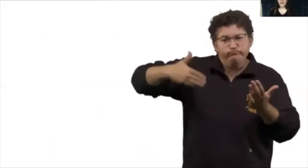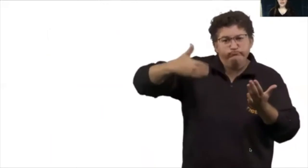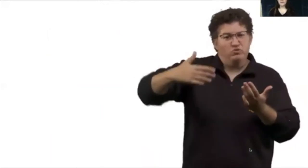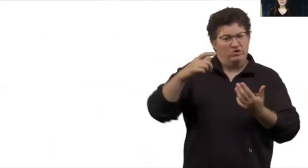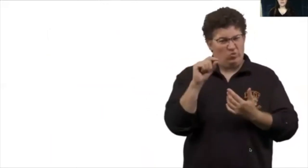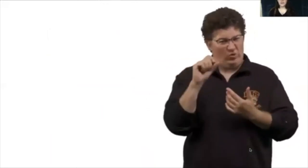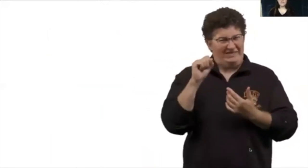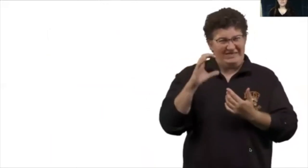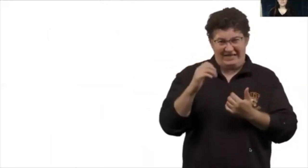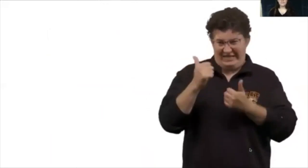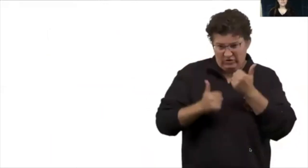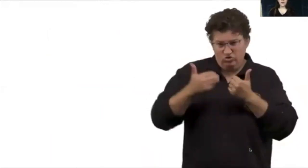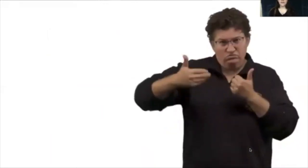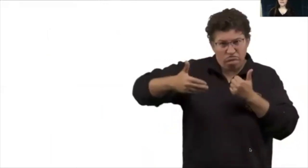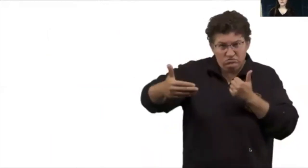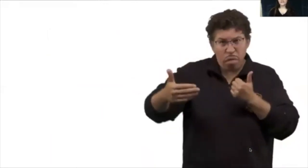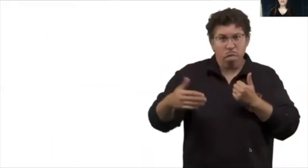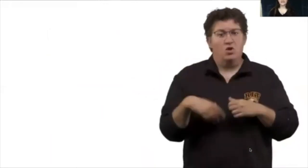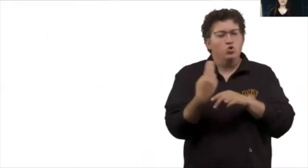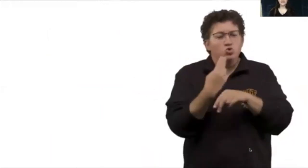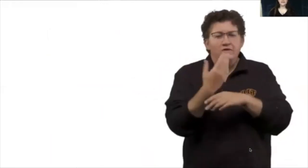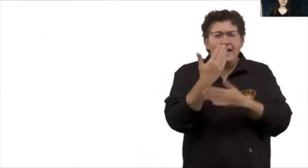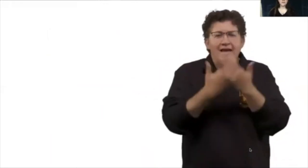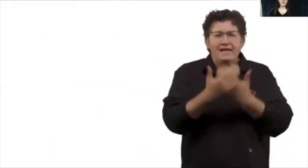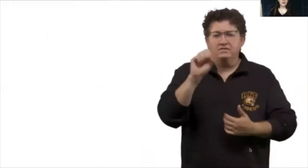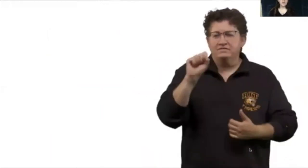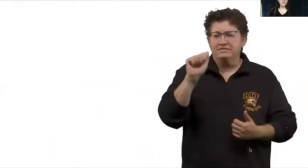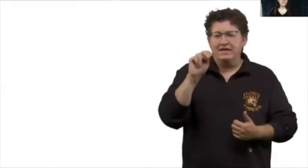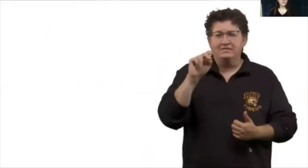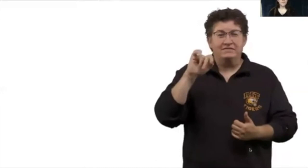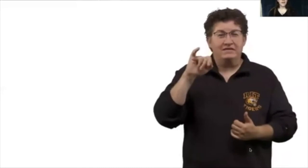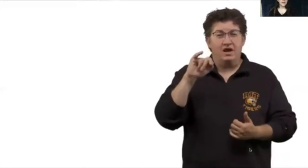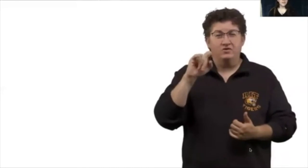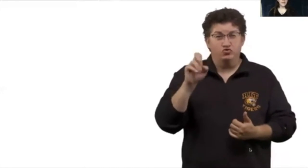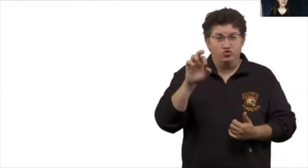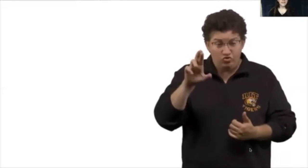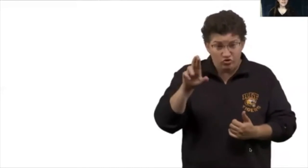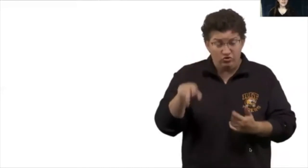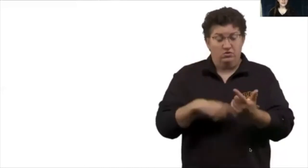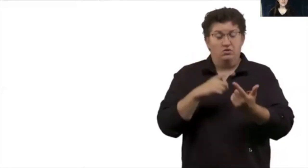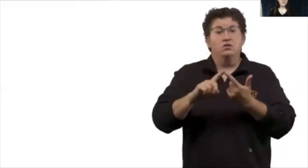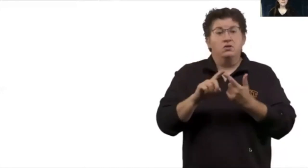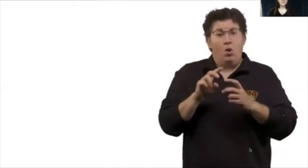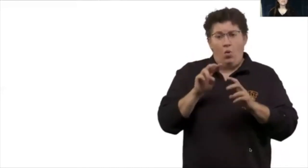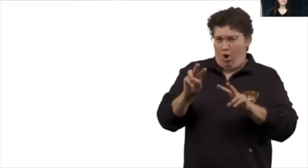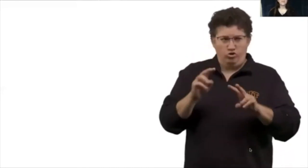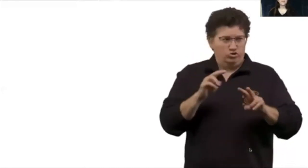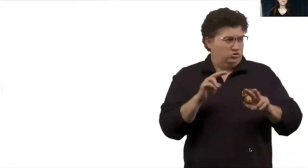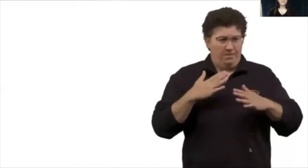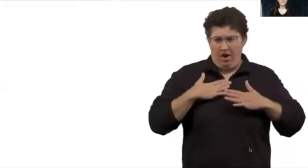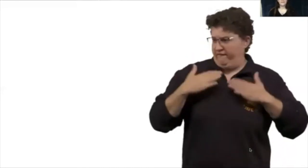my hands frequently for at least 20 seconds for each wash, and using hand sanitizer.